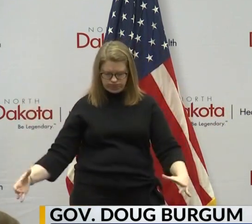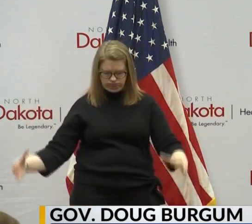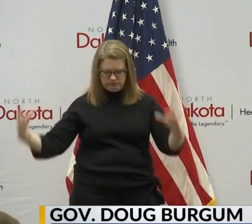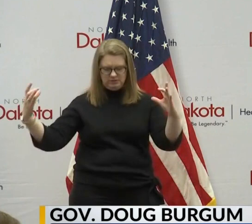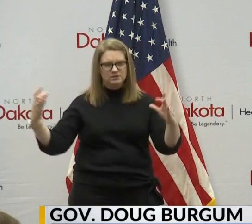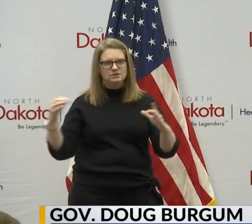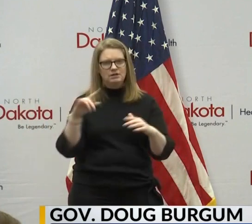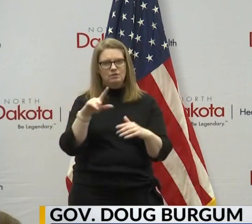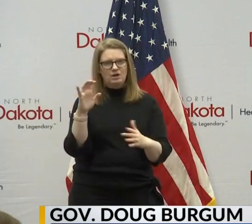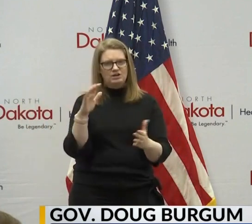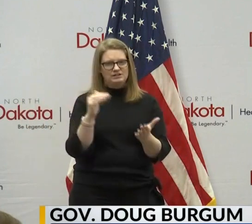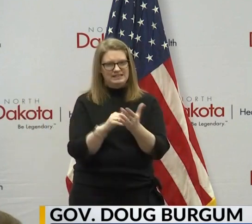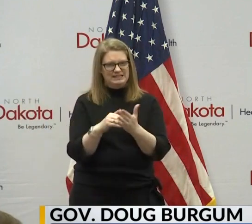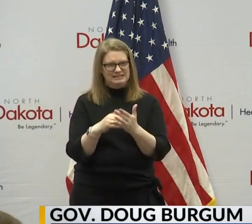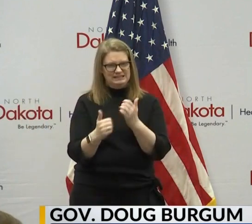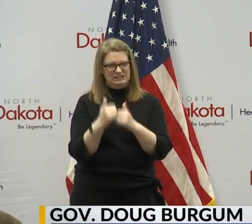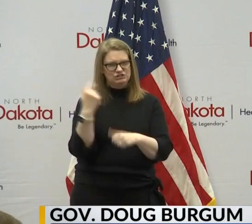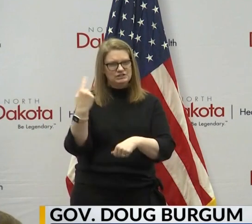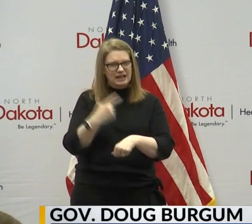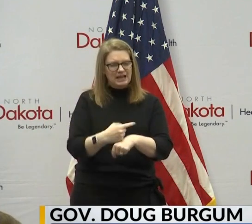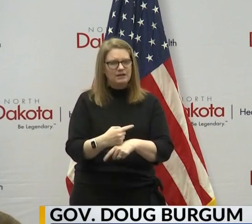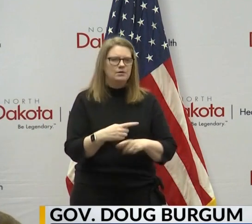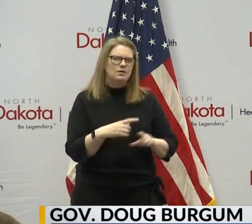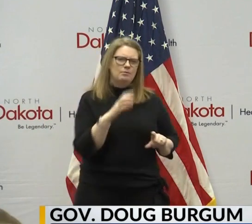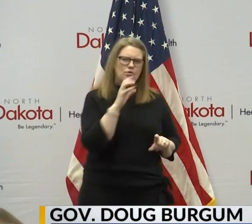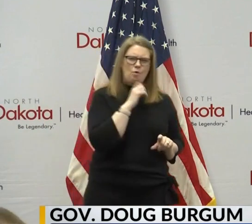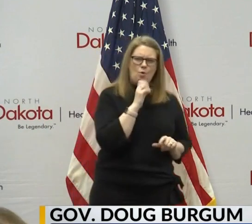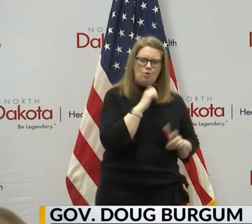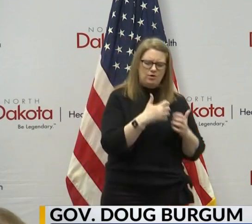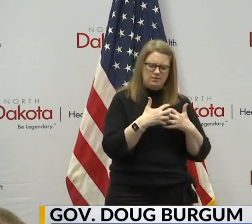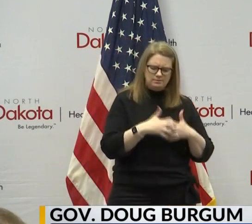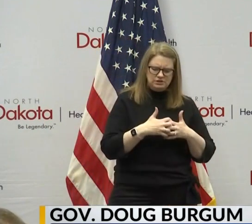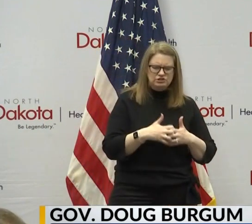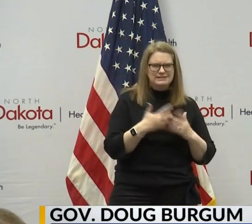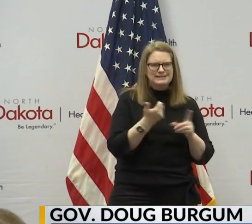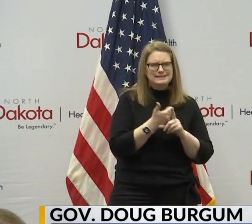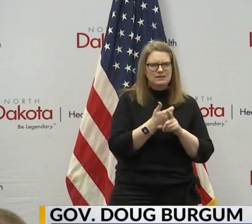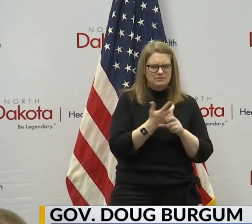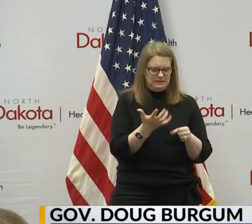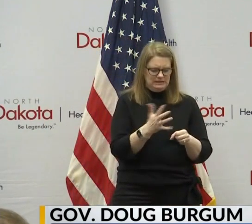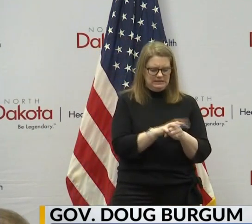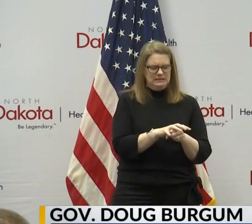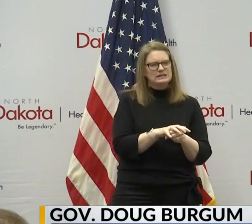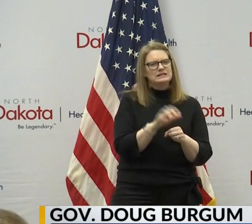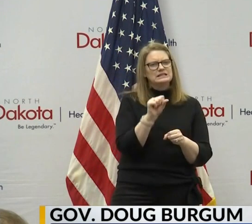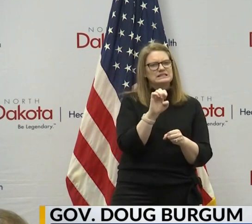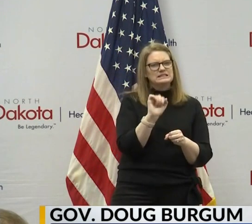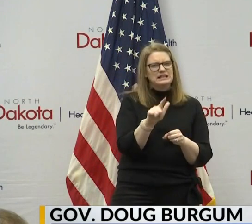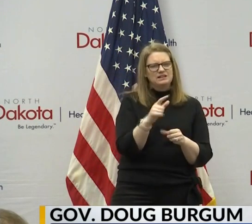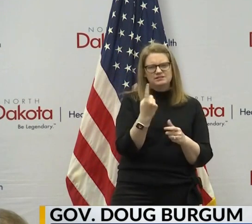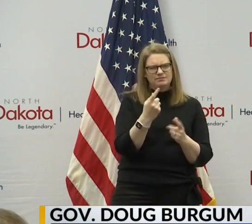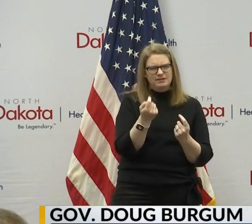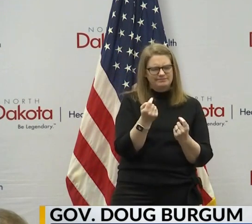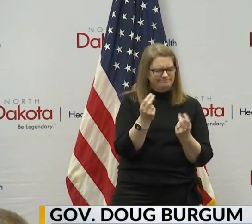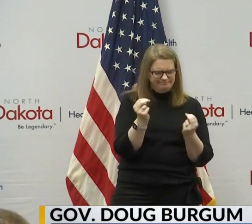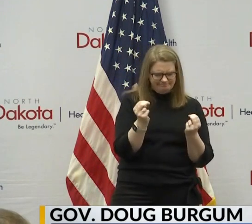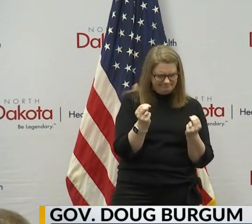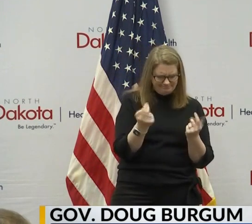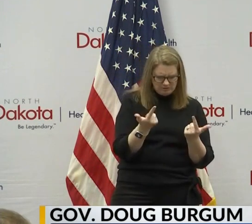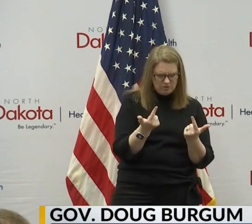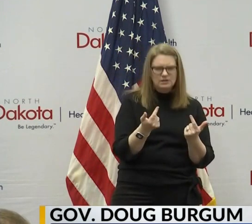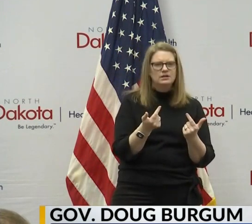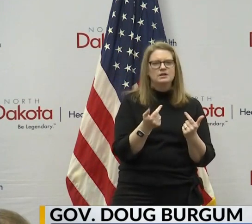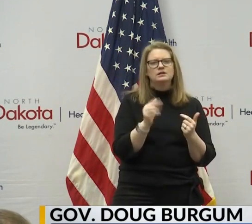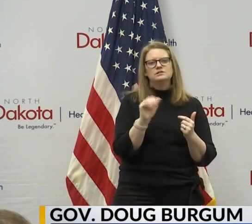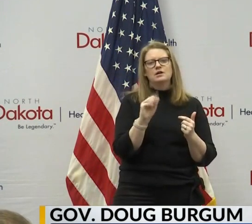do hundreds of tests a day per run, but one of the older machines had a seal that went out. We've contacted Abbott. Technician